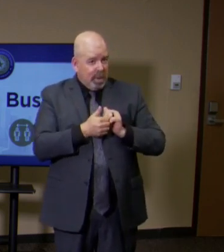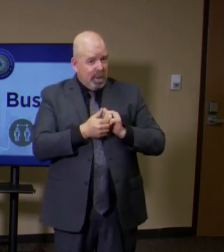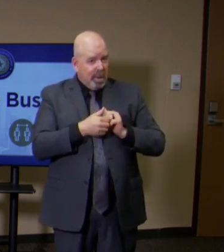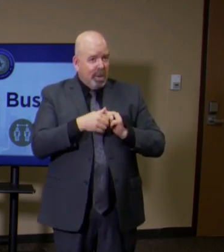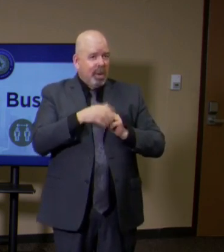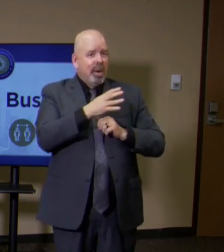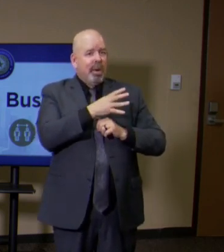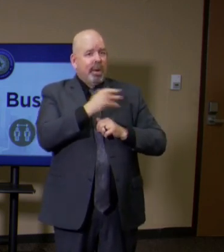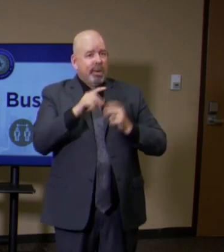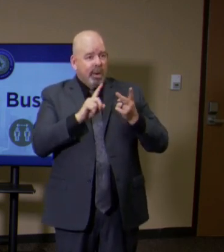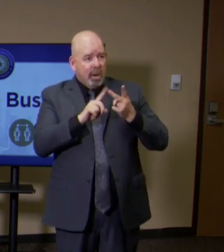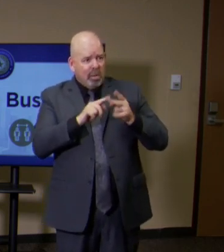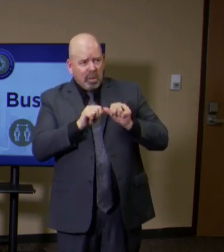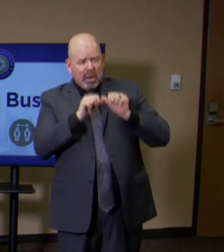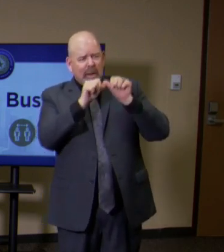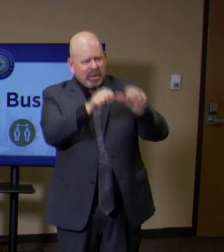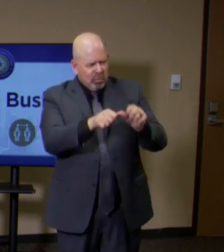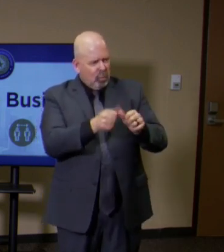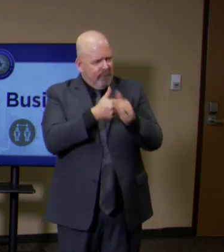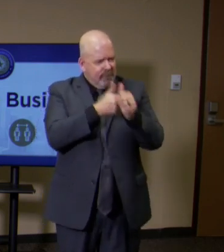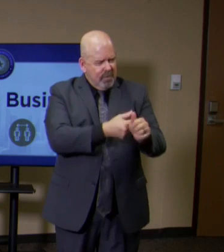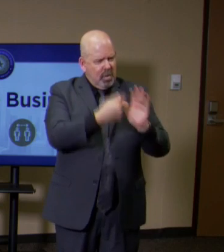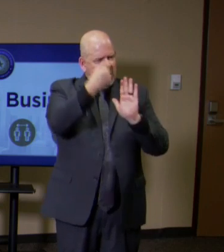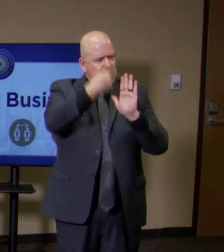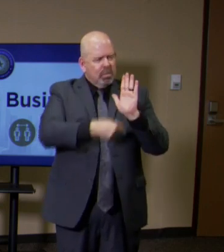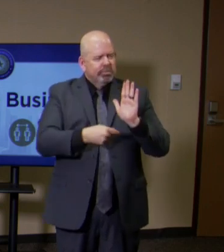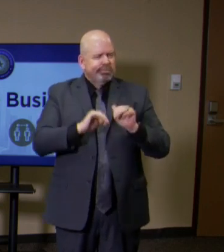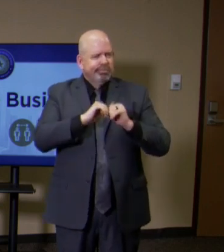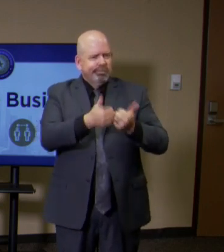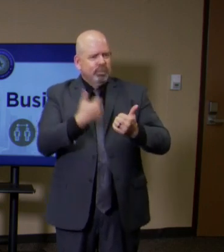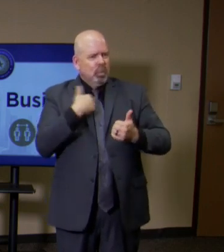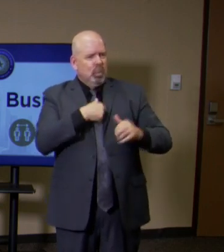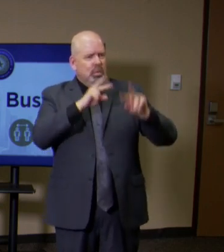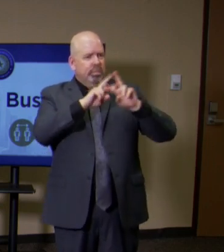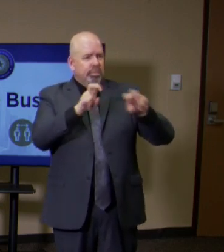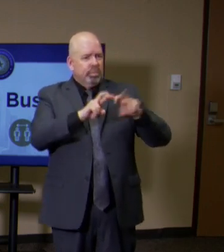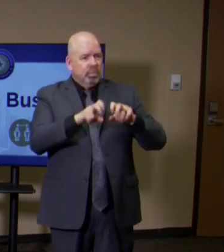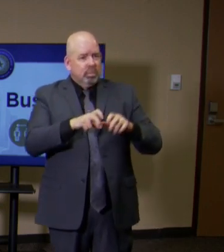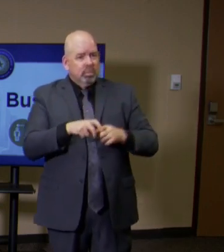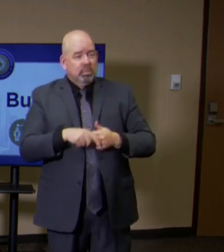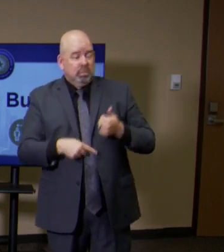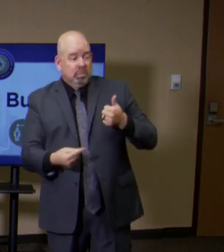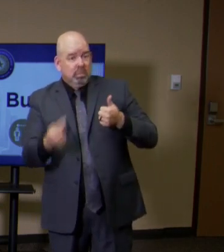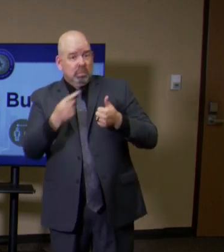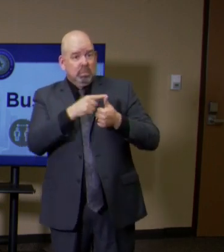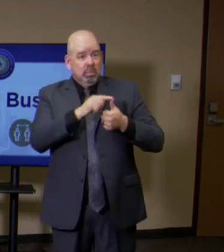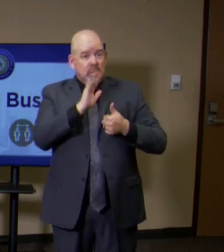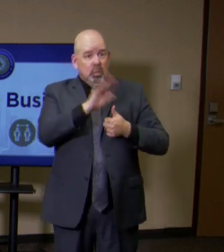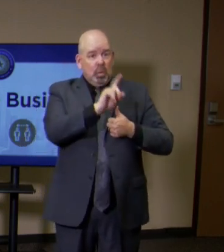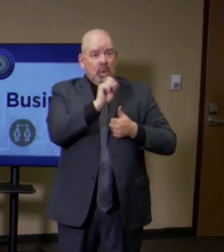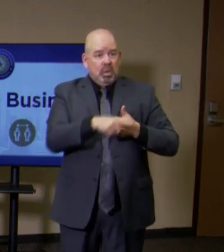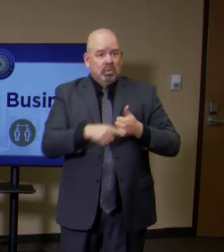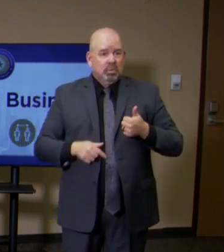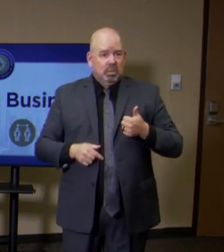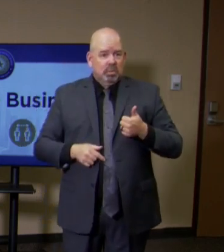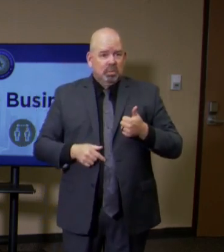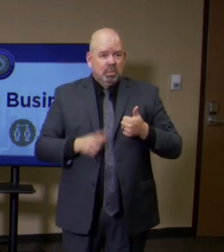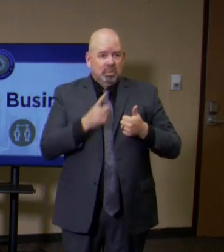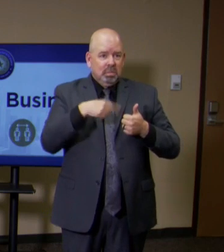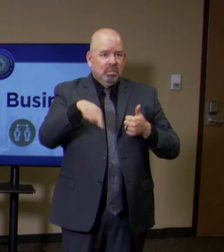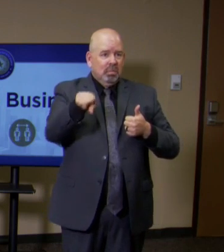One, they take a pledge and they follow, and the businesses have been great about doing this. They follow